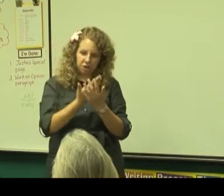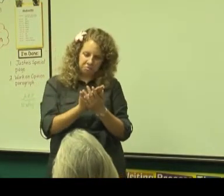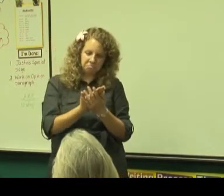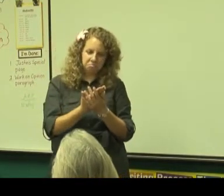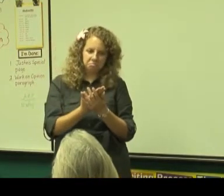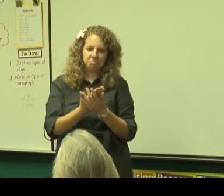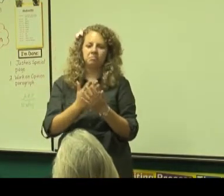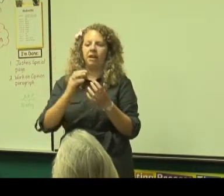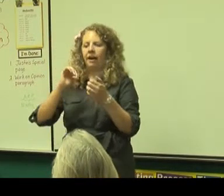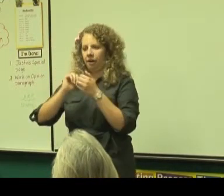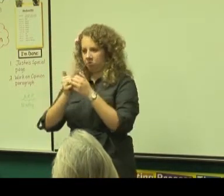cook how.